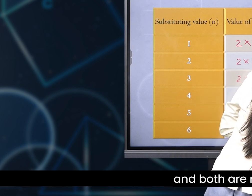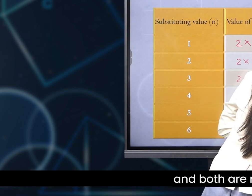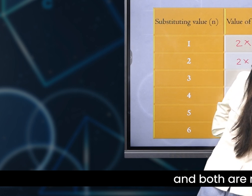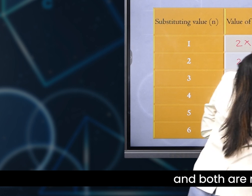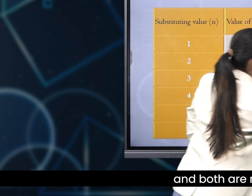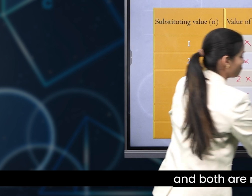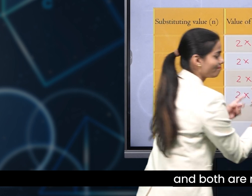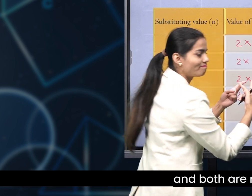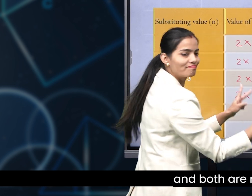are not equal.